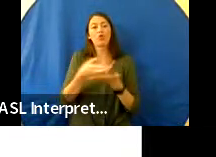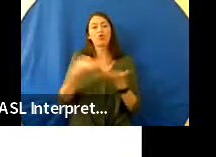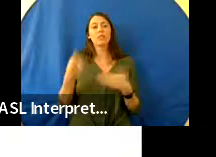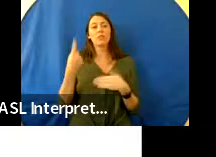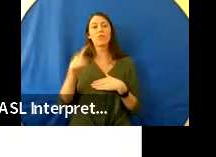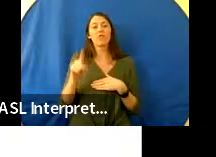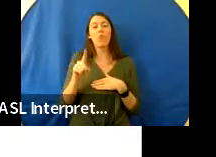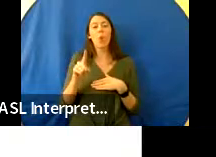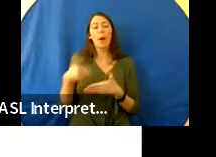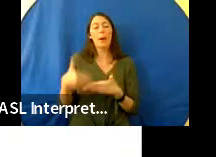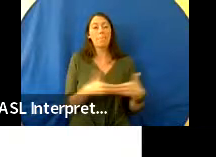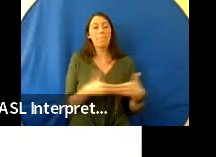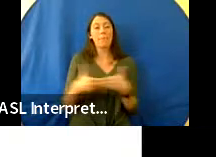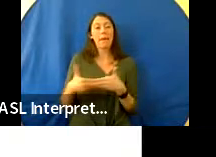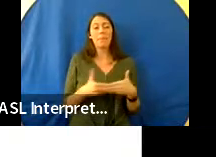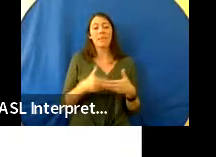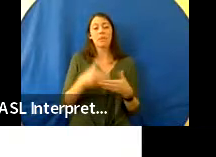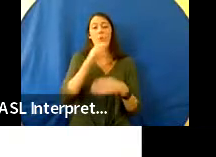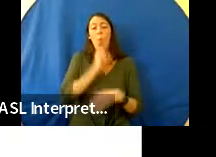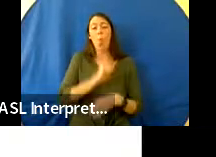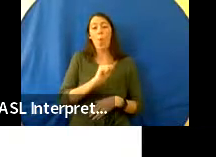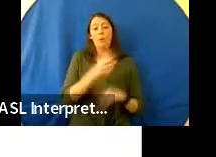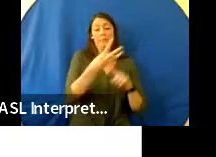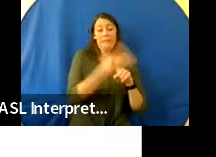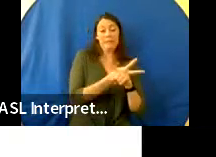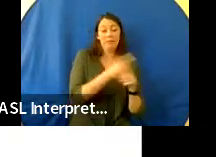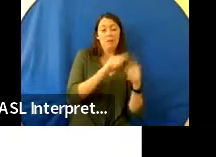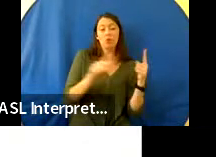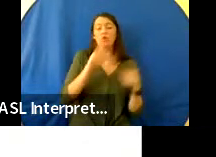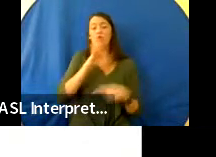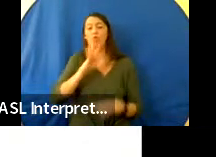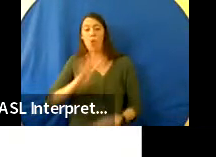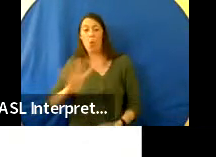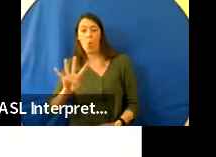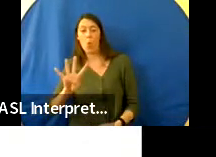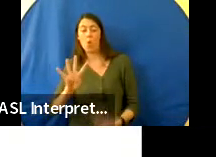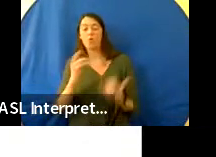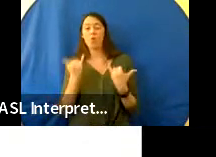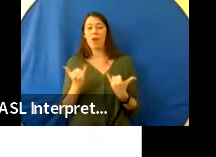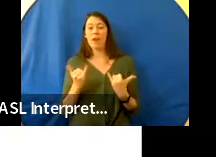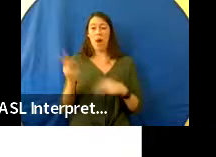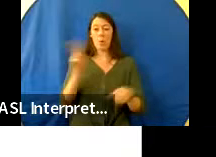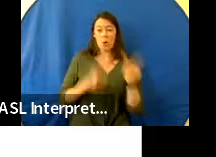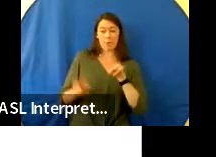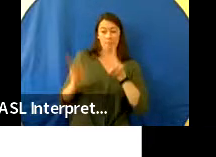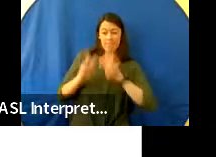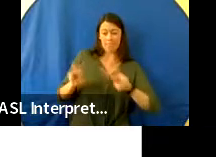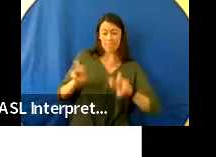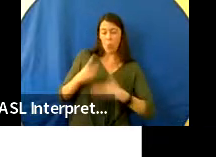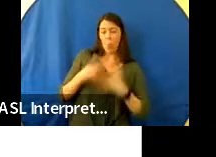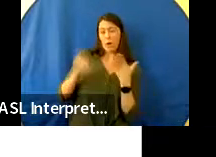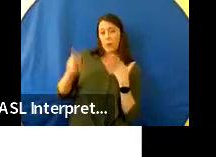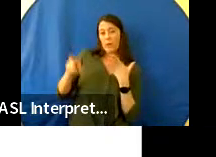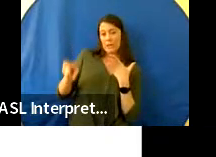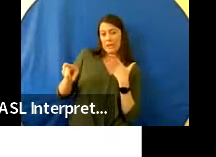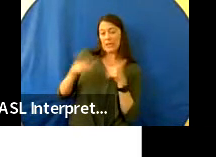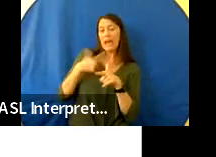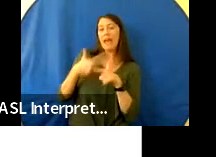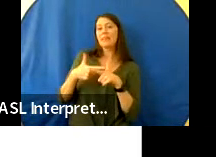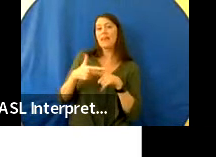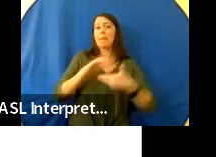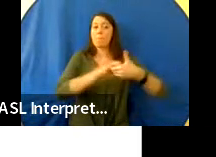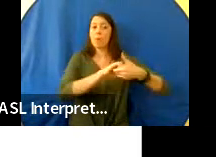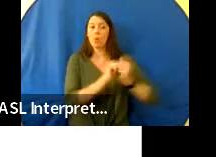to 4 year olds. So right now we're really looking at assessing the need there and working with our healthcare system to identify